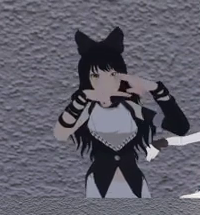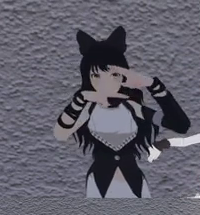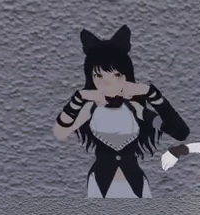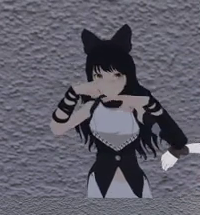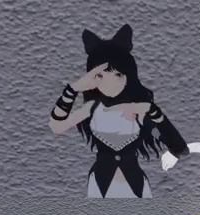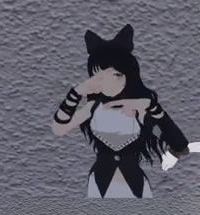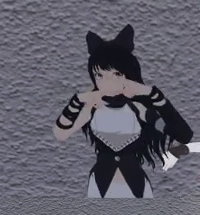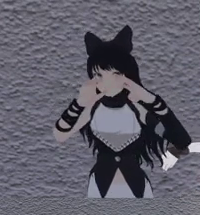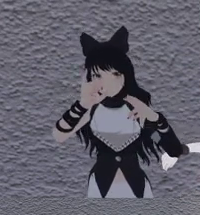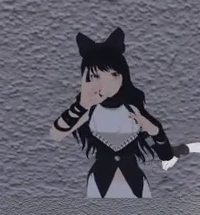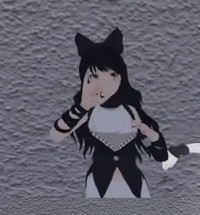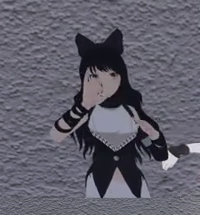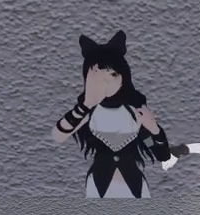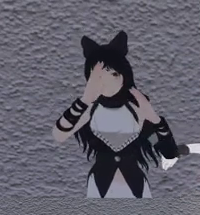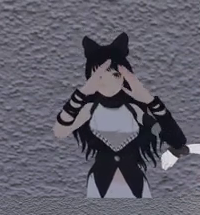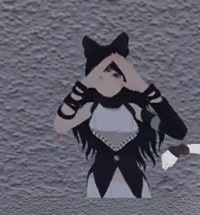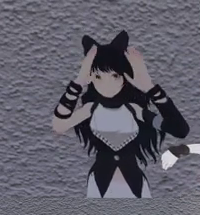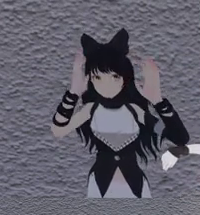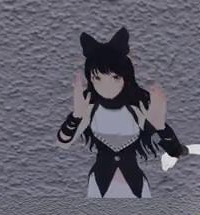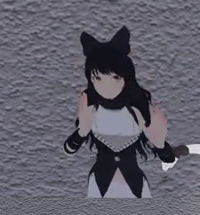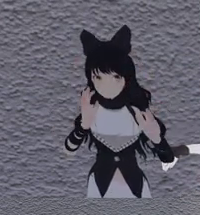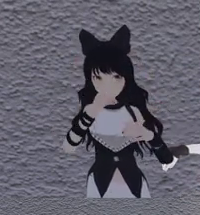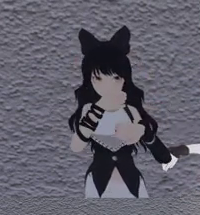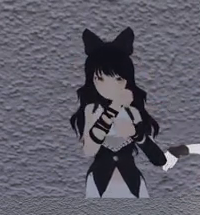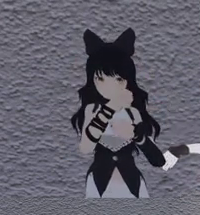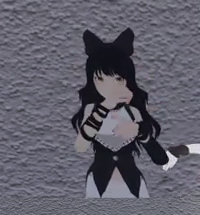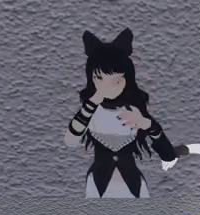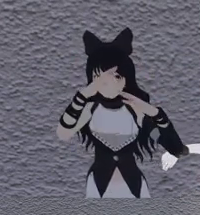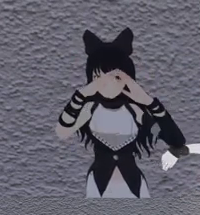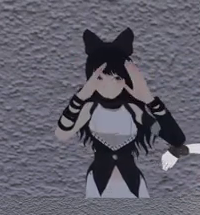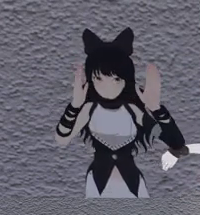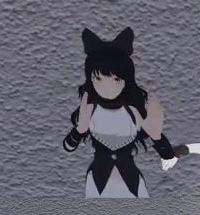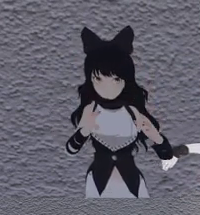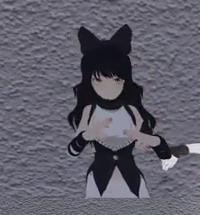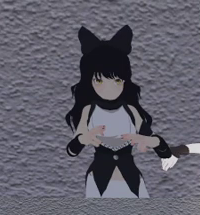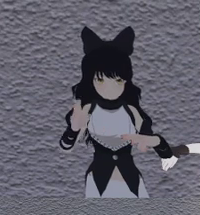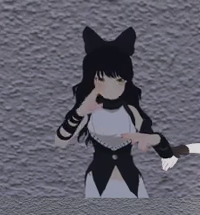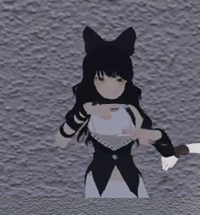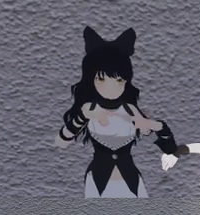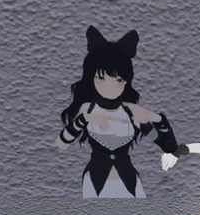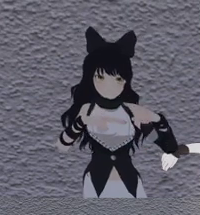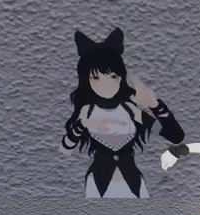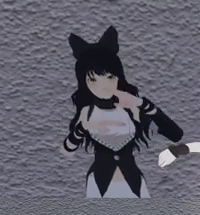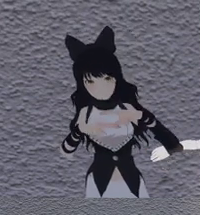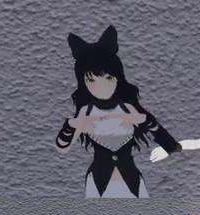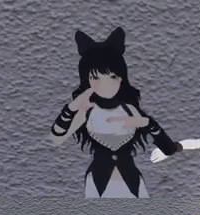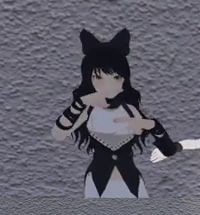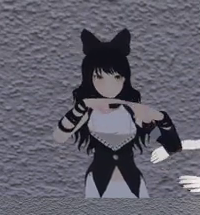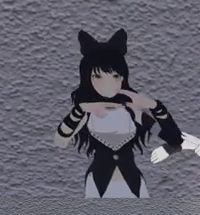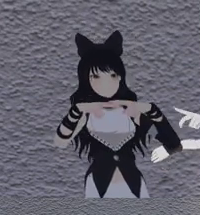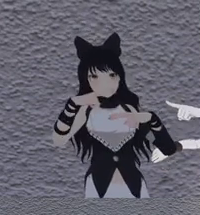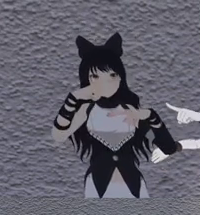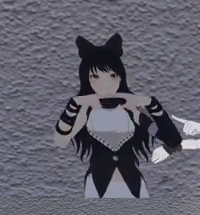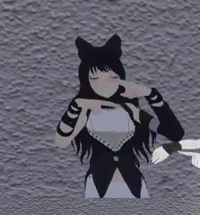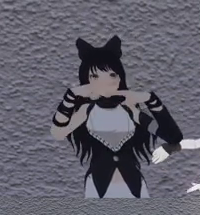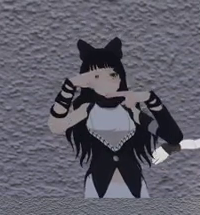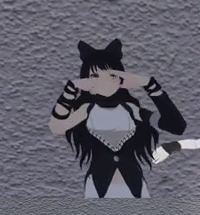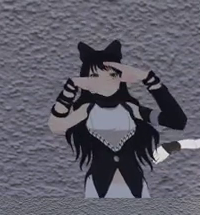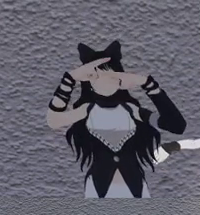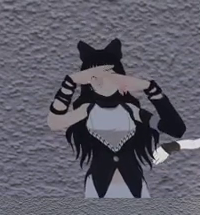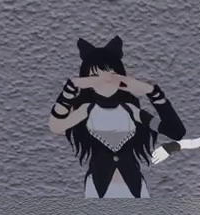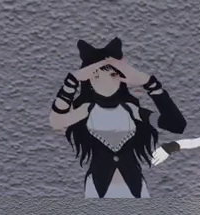Oh, that's a weird way to say it. Okay, build. Like you're building a house. You're making a house. Yeah, that's how I do